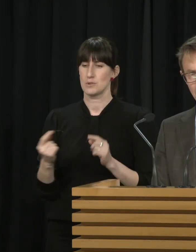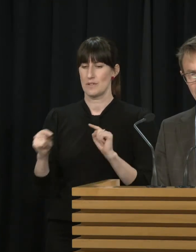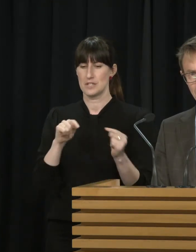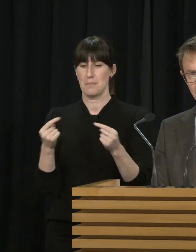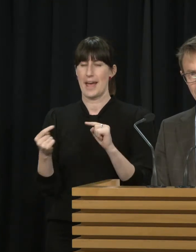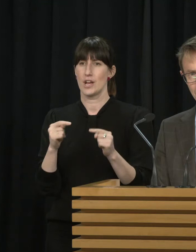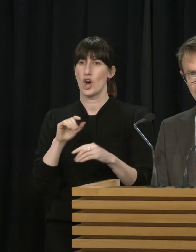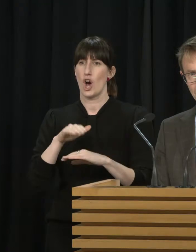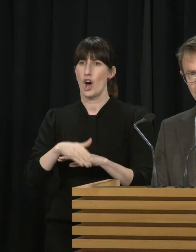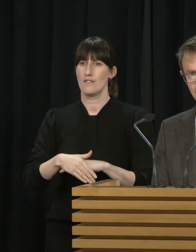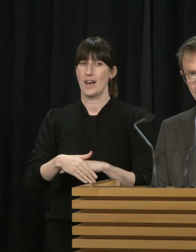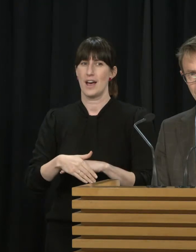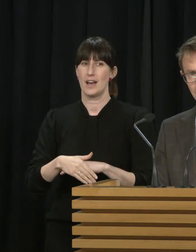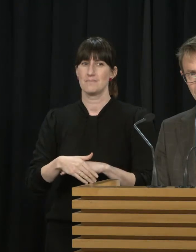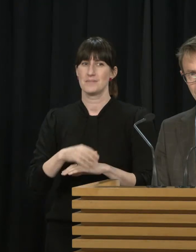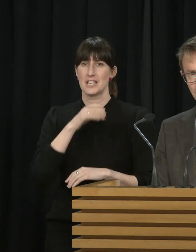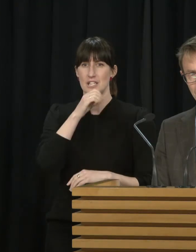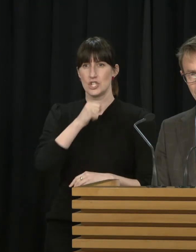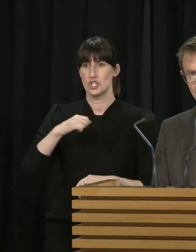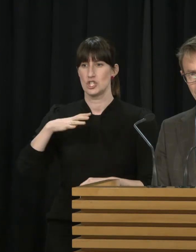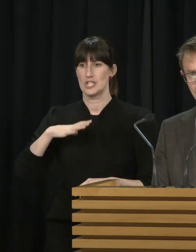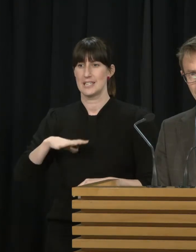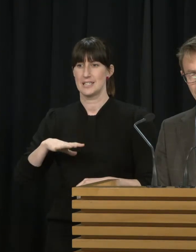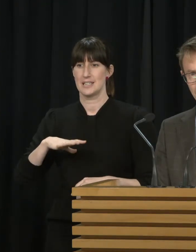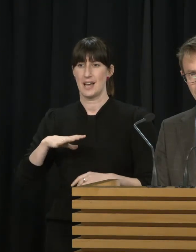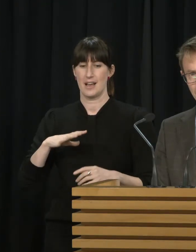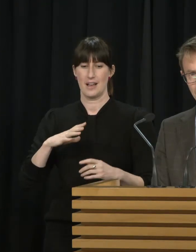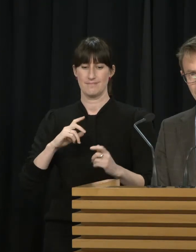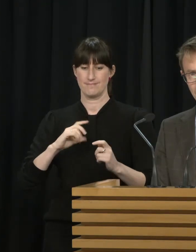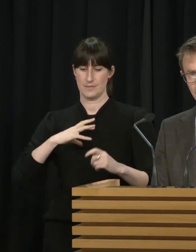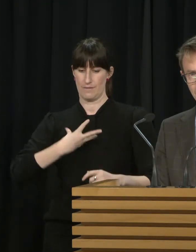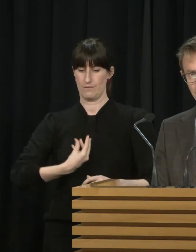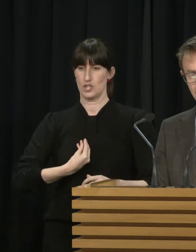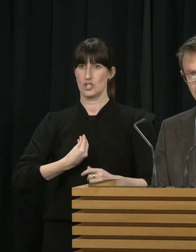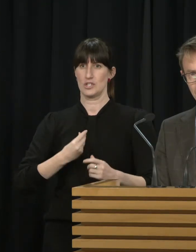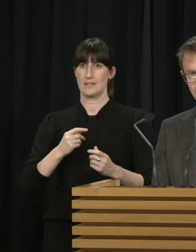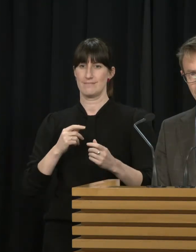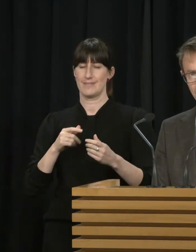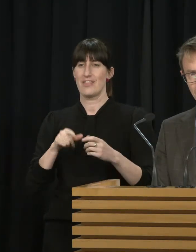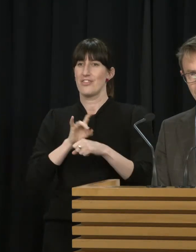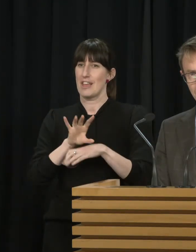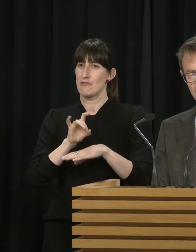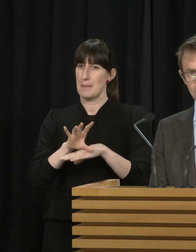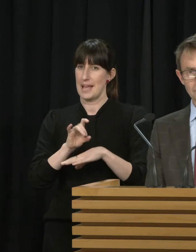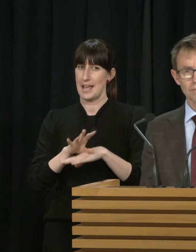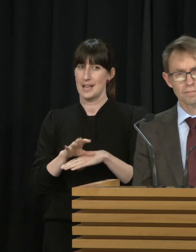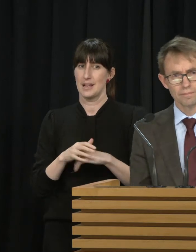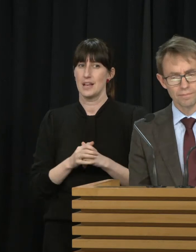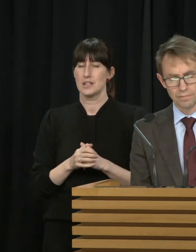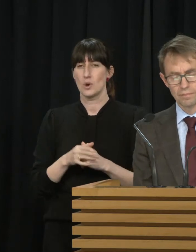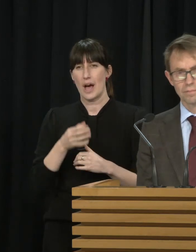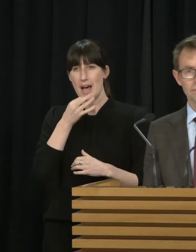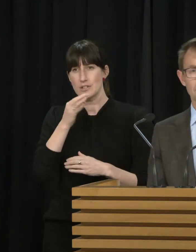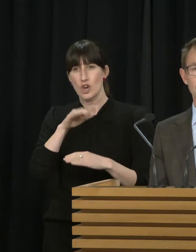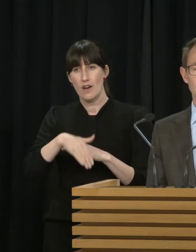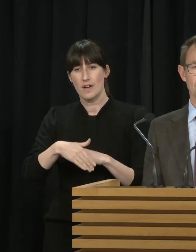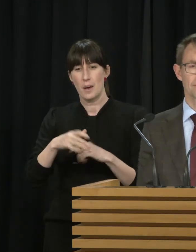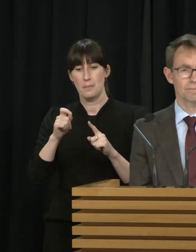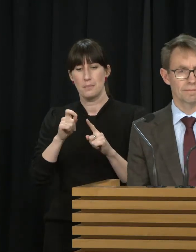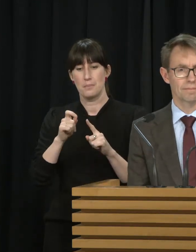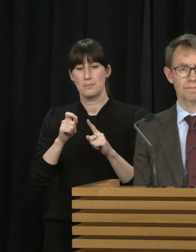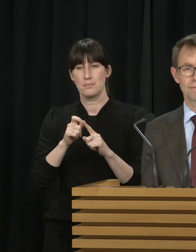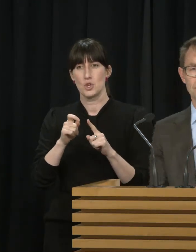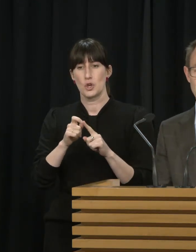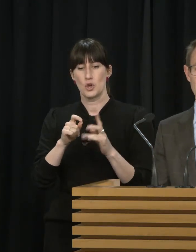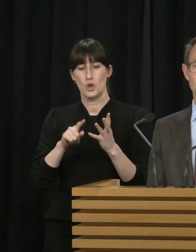ask you as our top doctor. Is it your understanding that puberty blockers are a legitimate form of healthcare that's required to treat